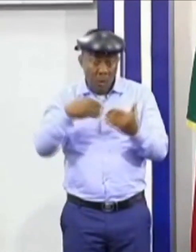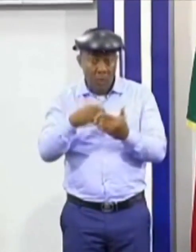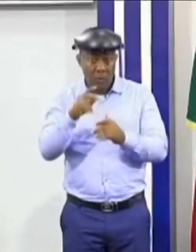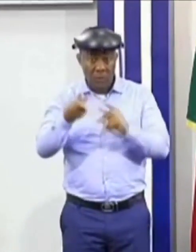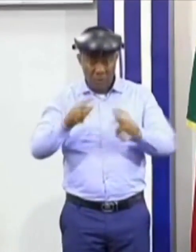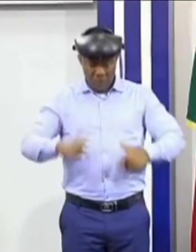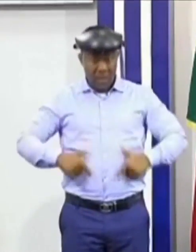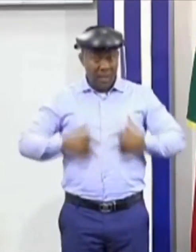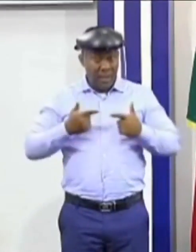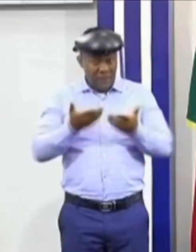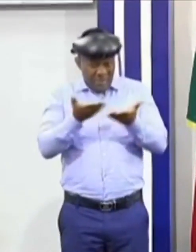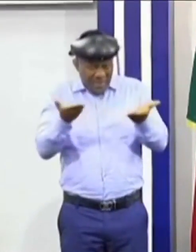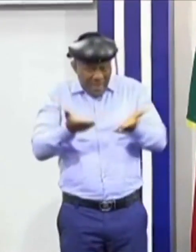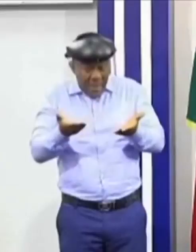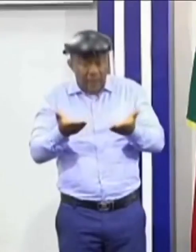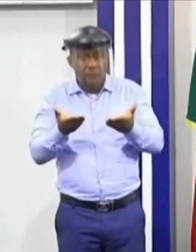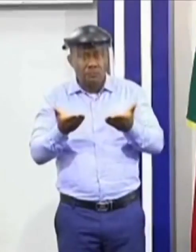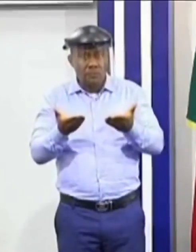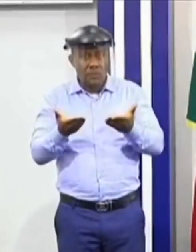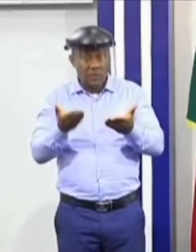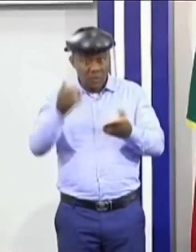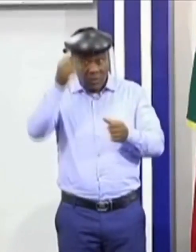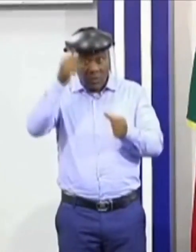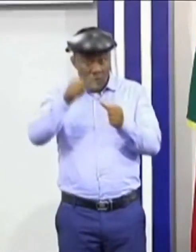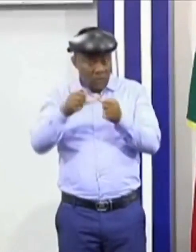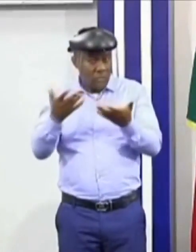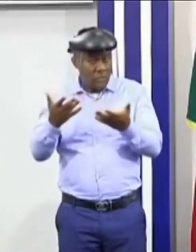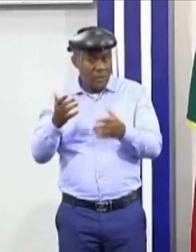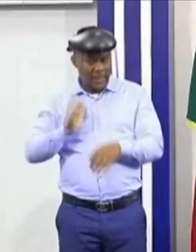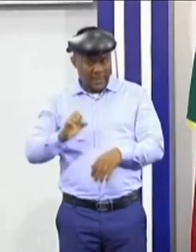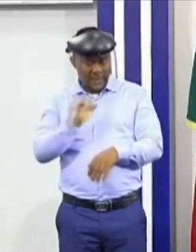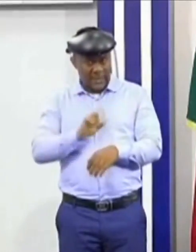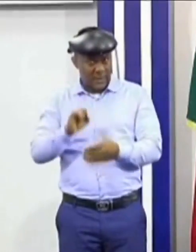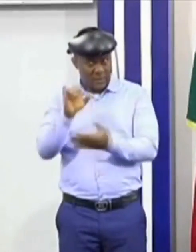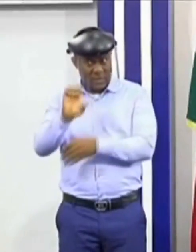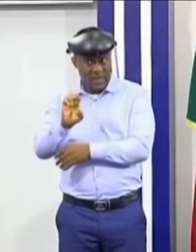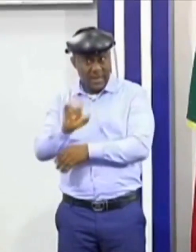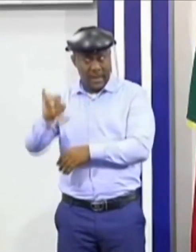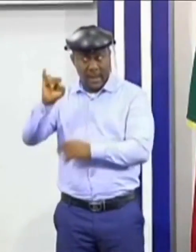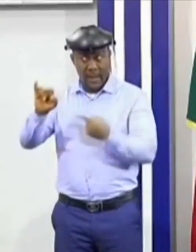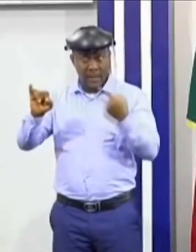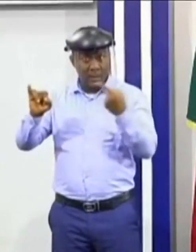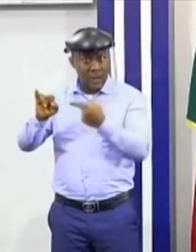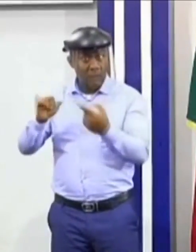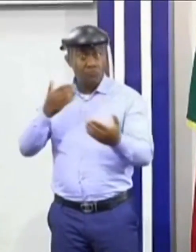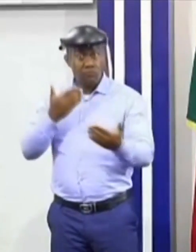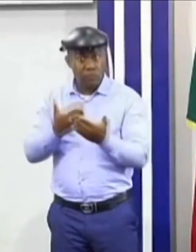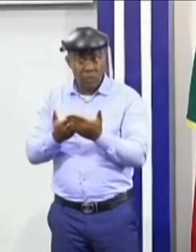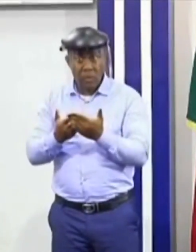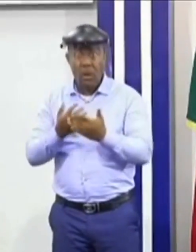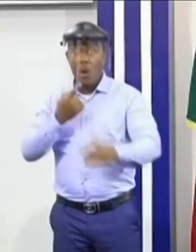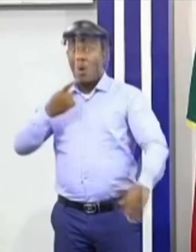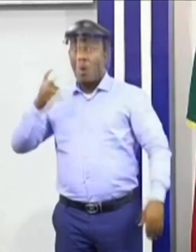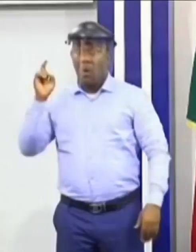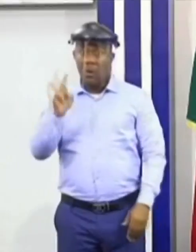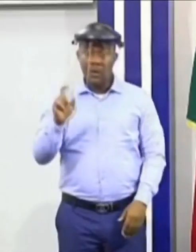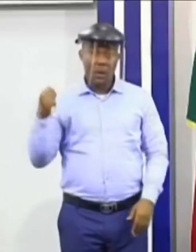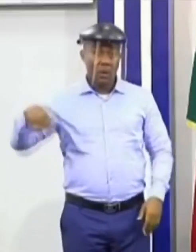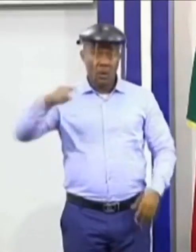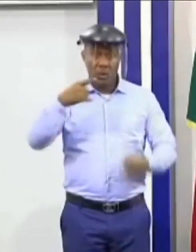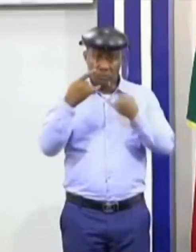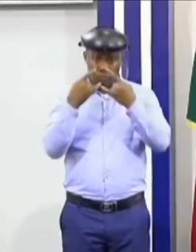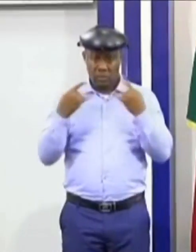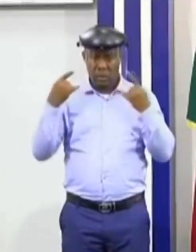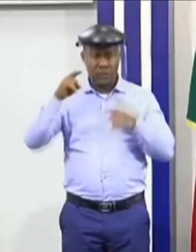compliance with the executive instrument that has now been issued to support the mandatory nature of the wearing of masks.